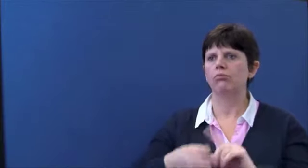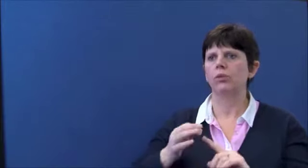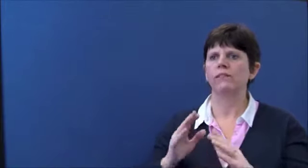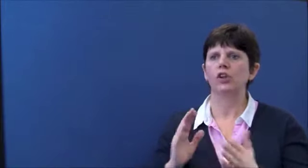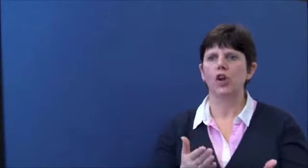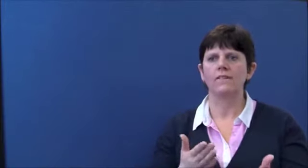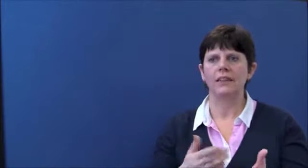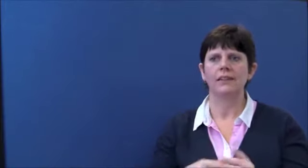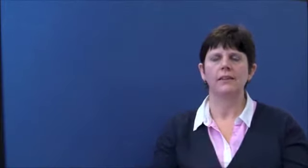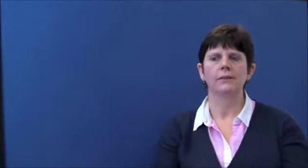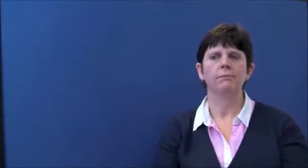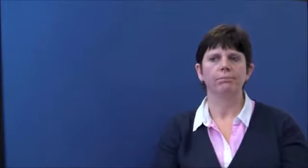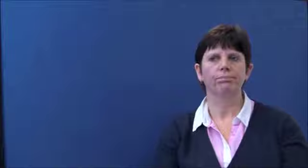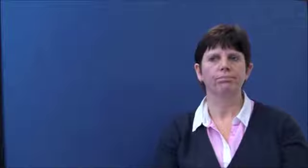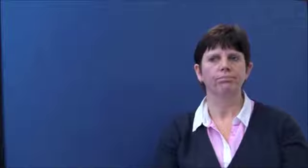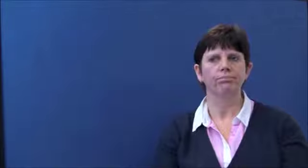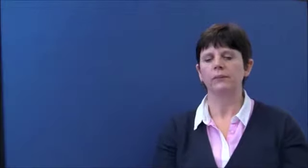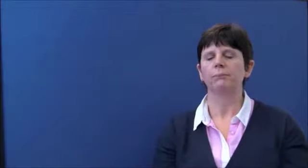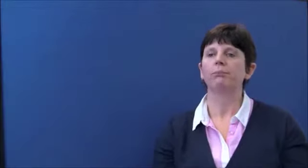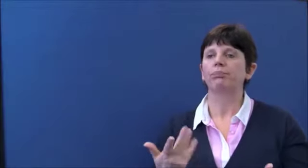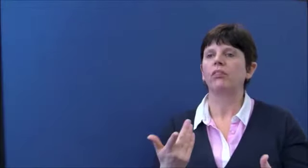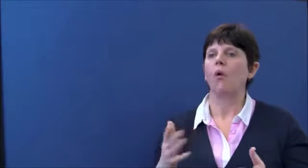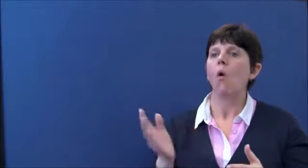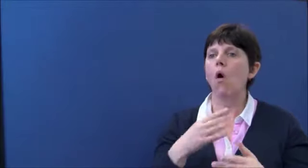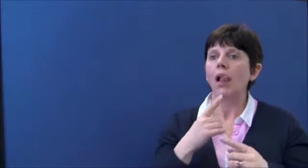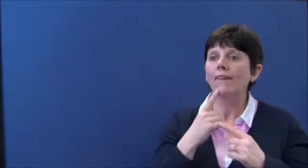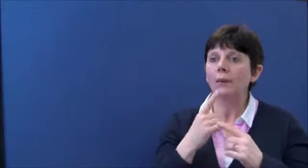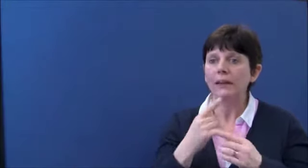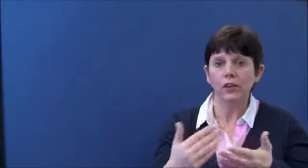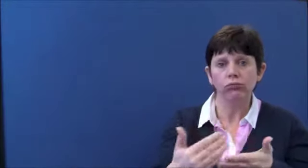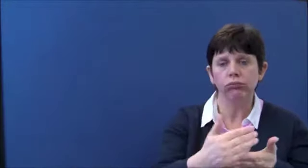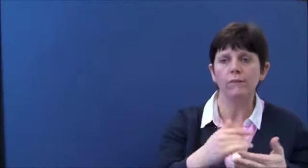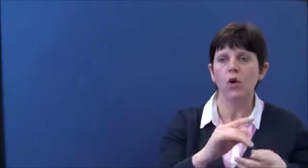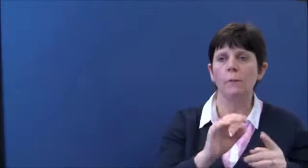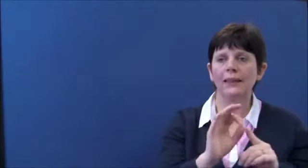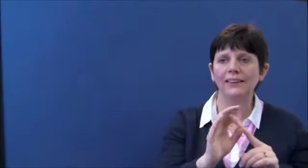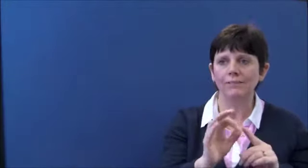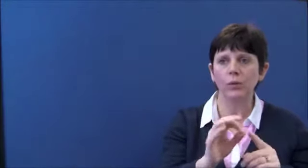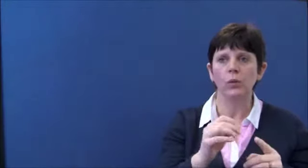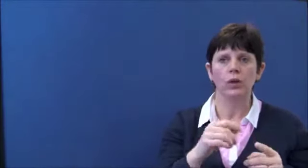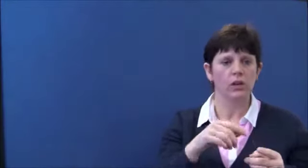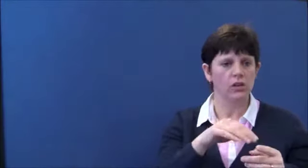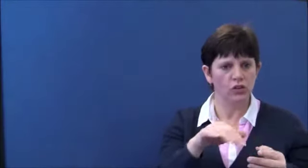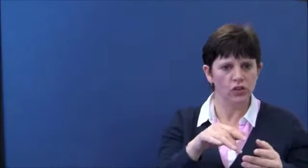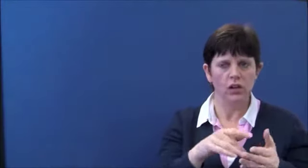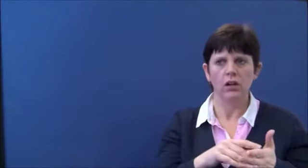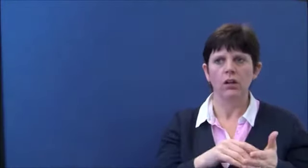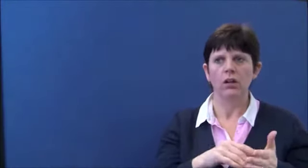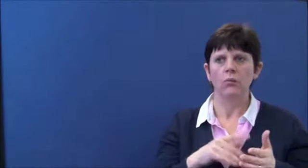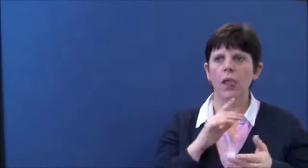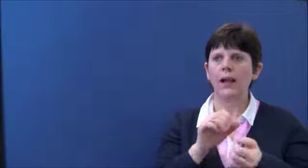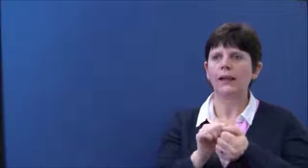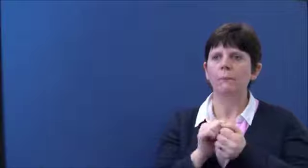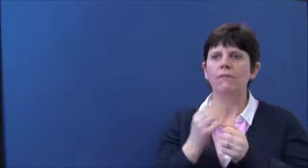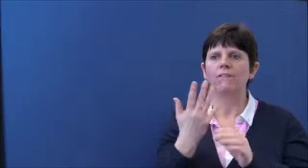services. All the information collected from the interviews will be kept in a safe place at the university. After 5 years,